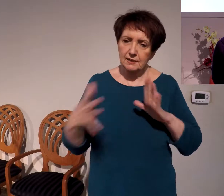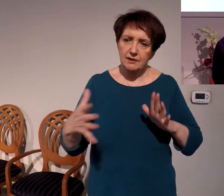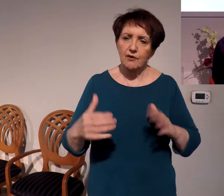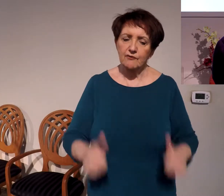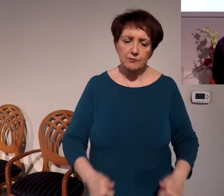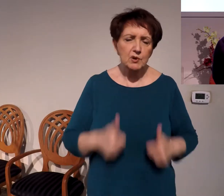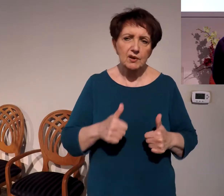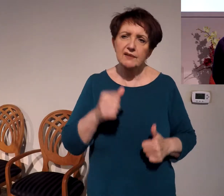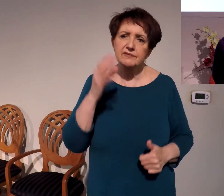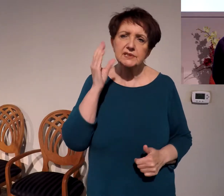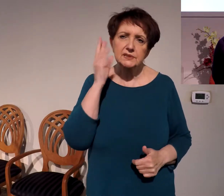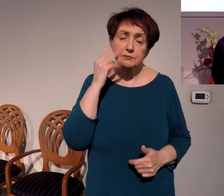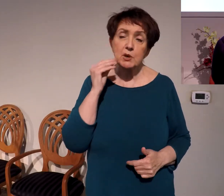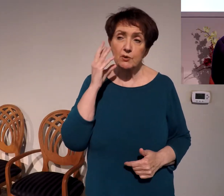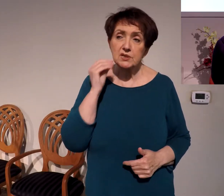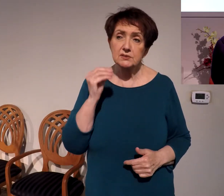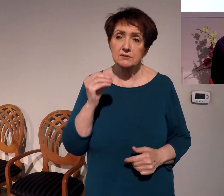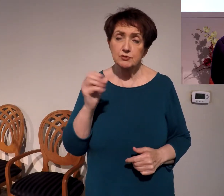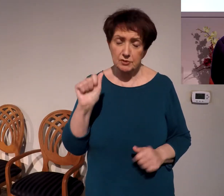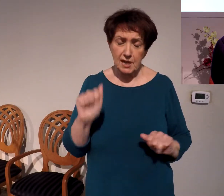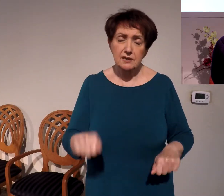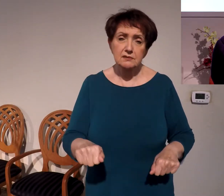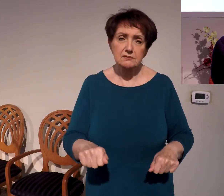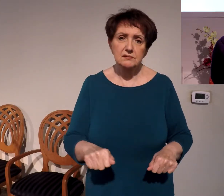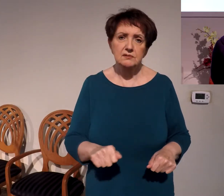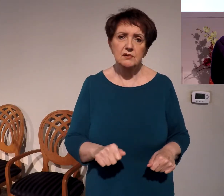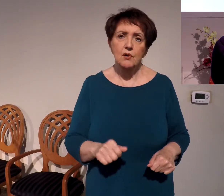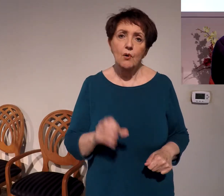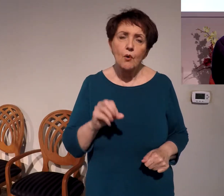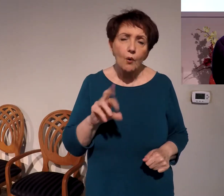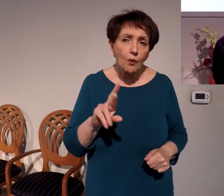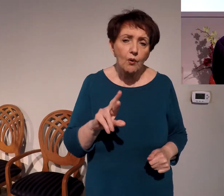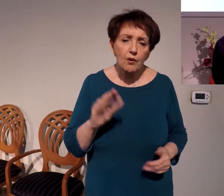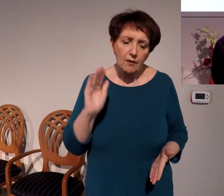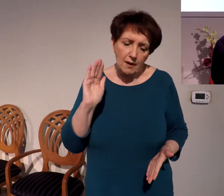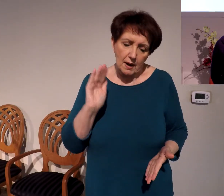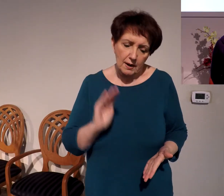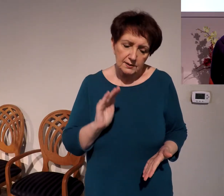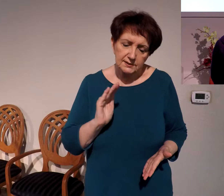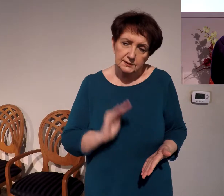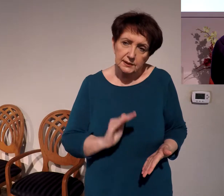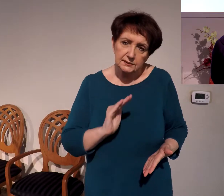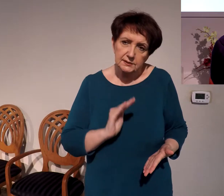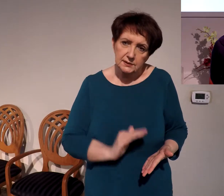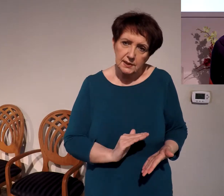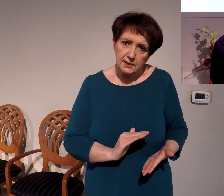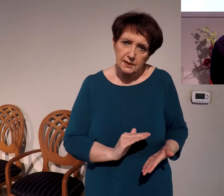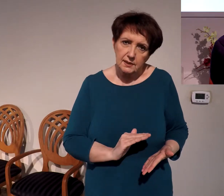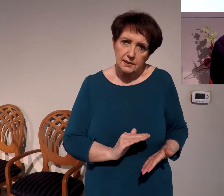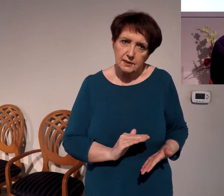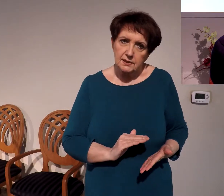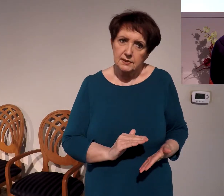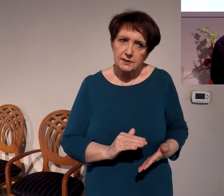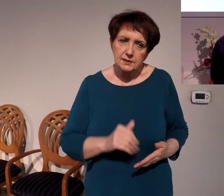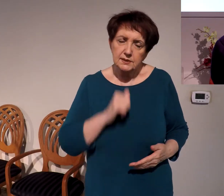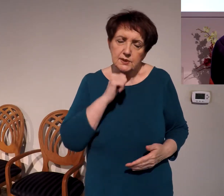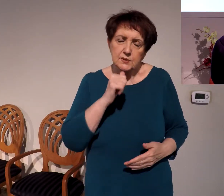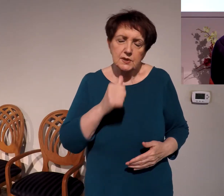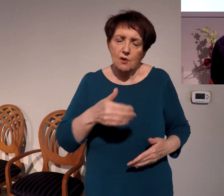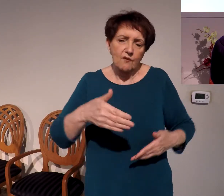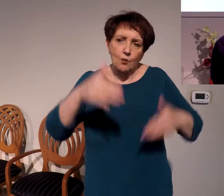at least brought down to such a degree that it doesn't overwhelm us